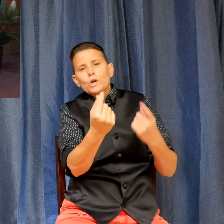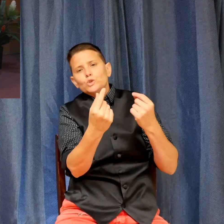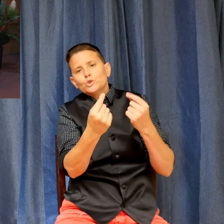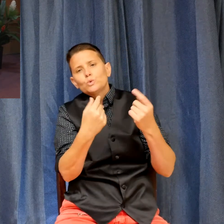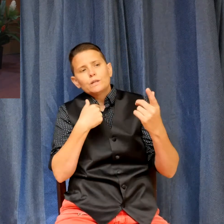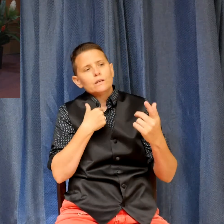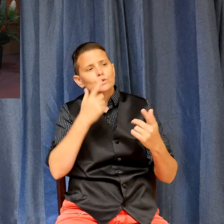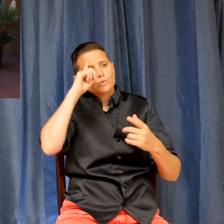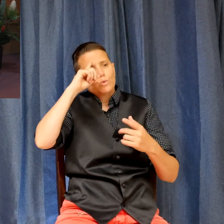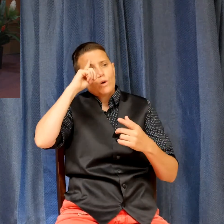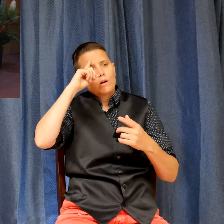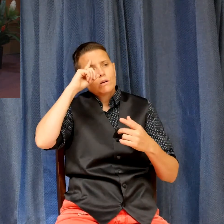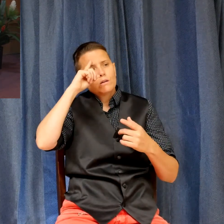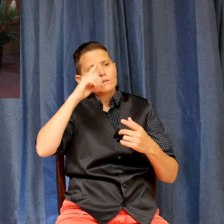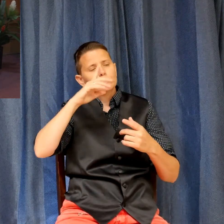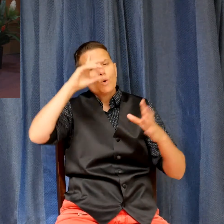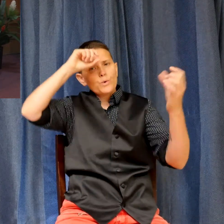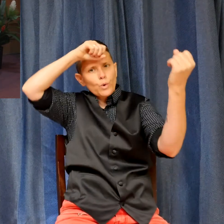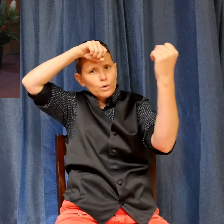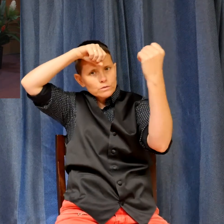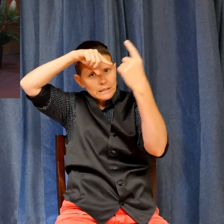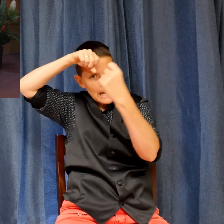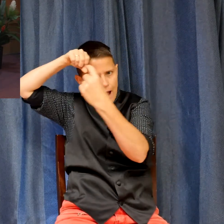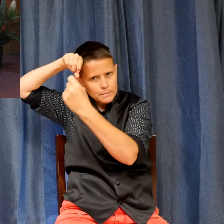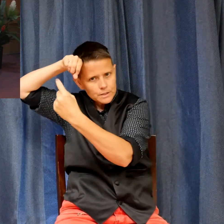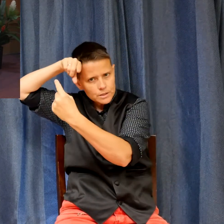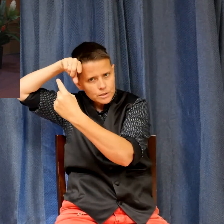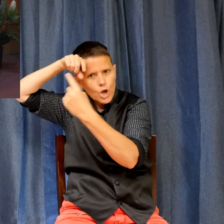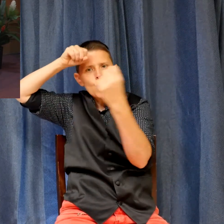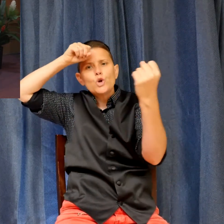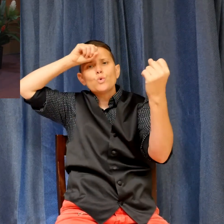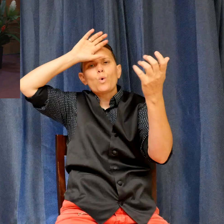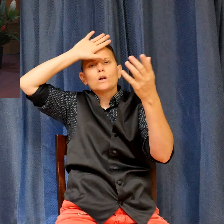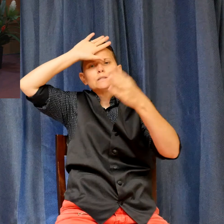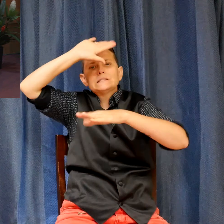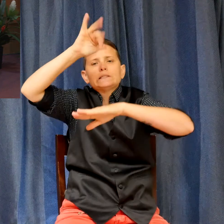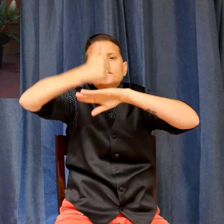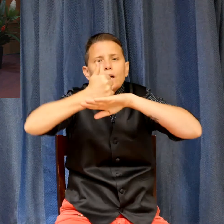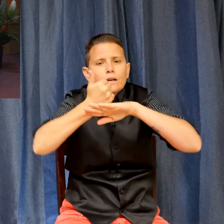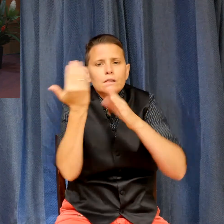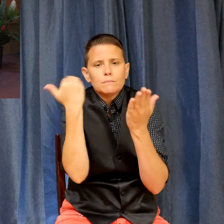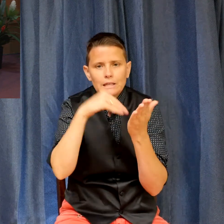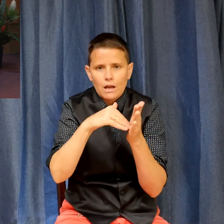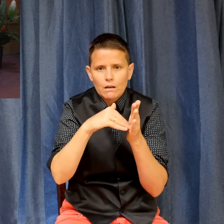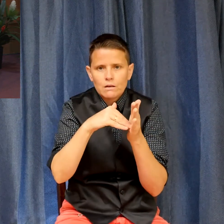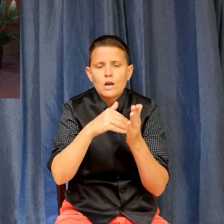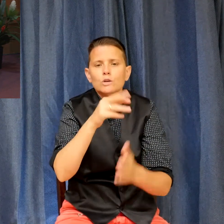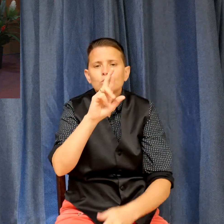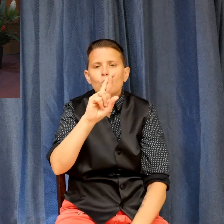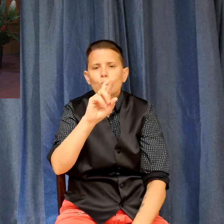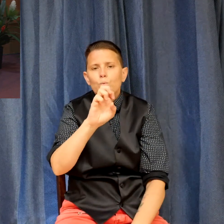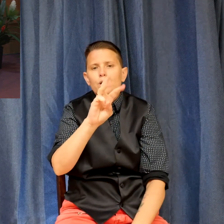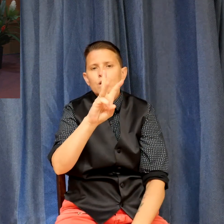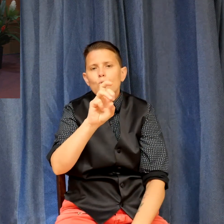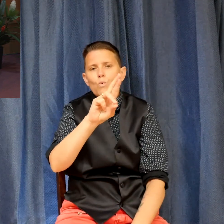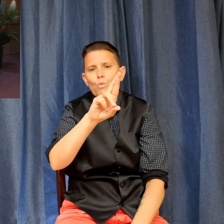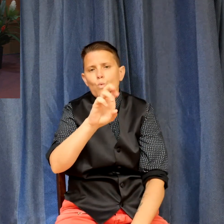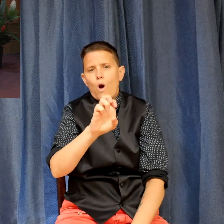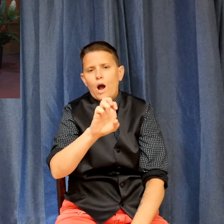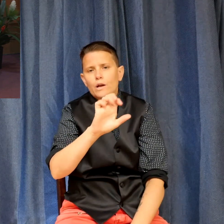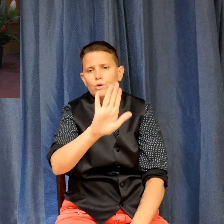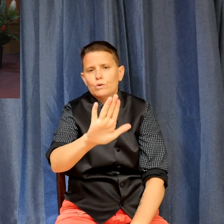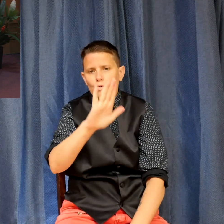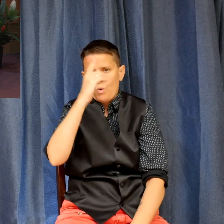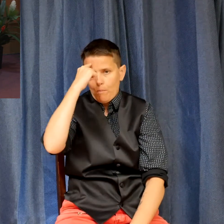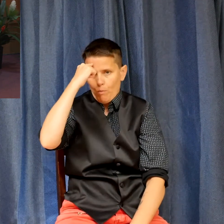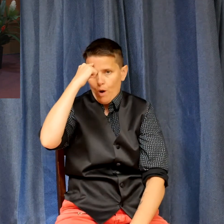yeah. Yeah, that's absolutely. Joe all over the place. Evolve sure your is. brain, Yep. rewiring your brain. Joe Dispenza, I know he's